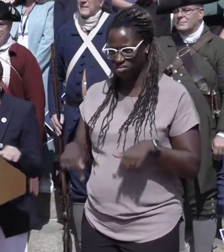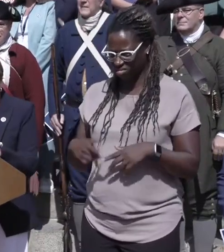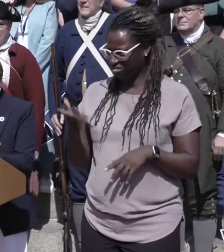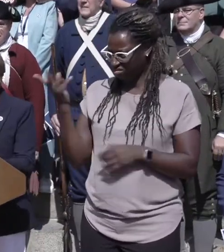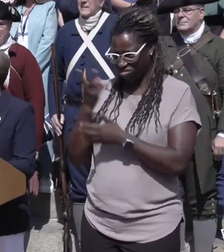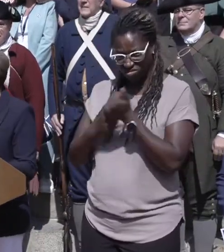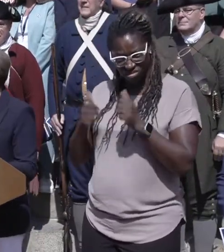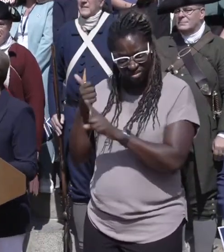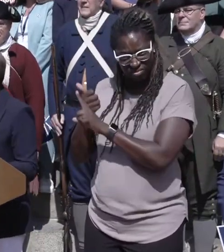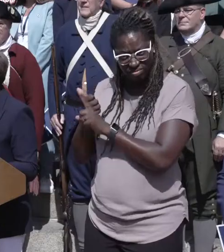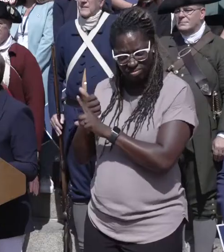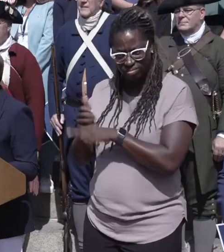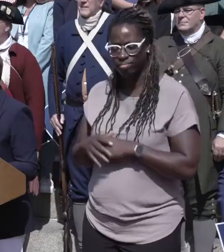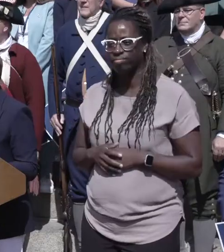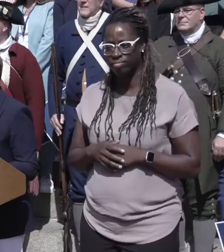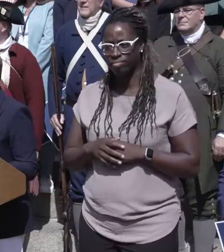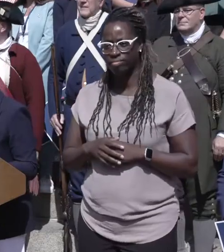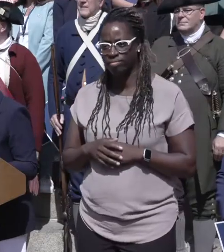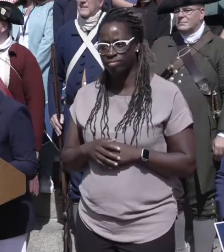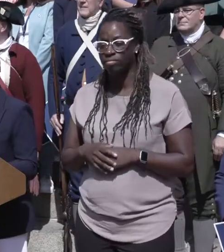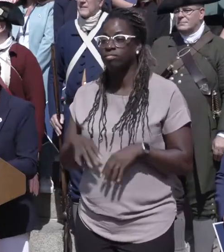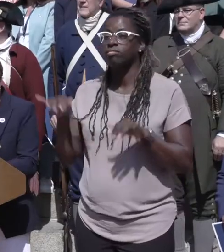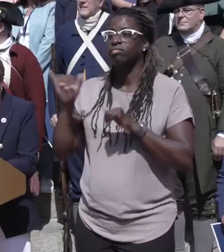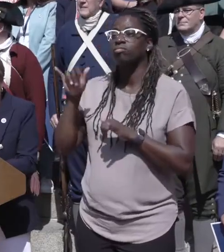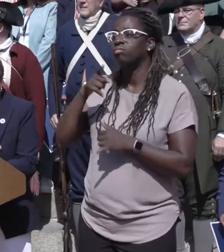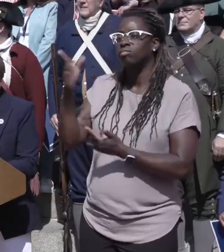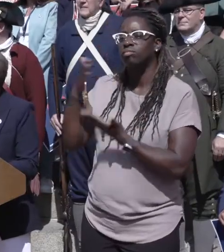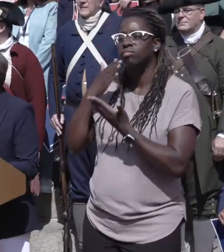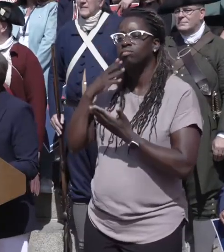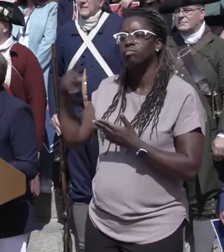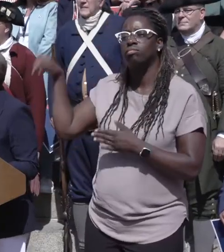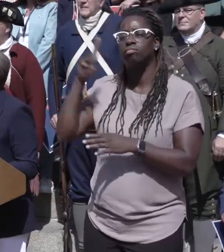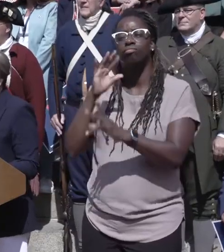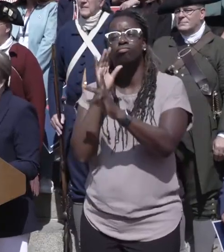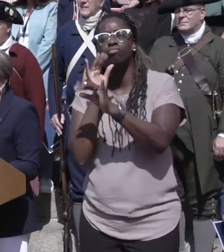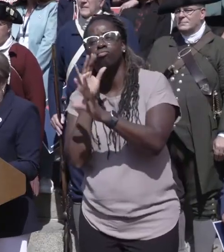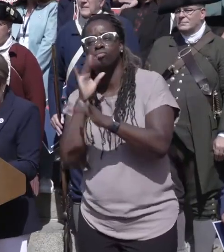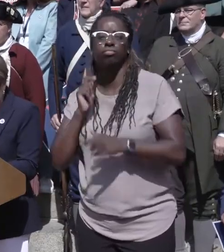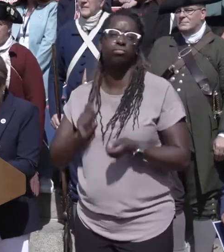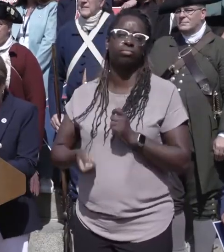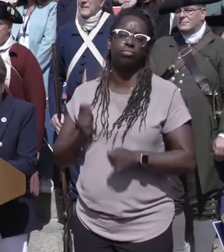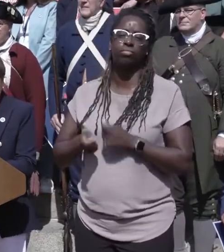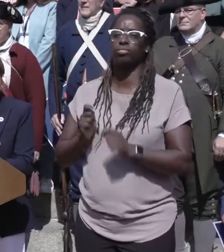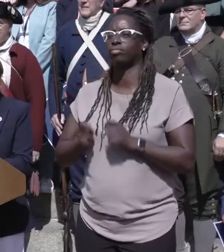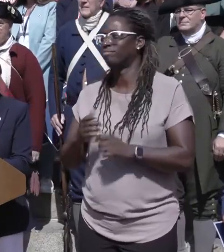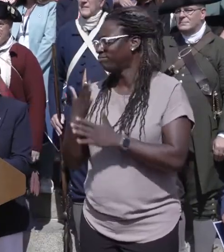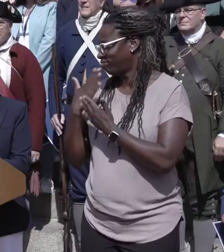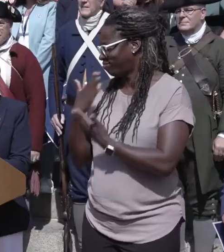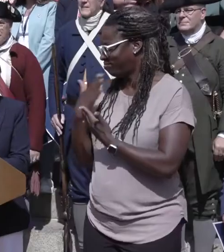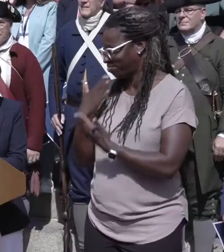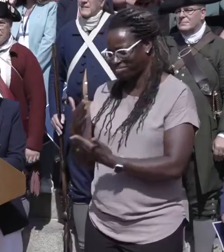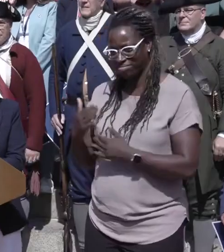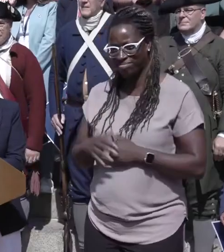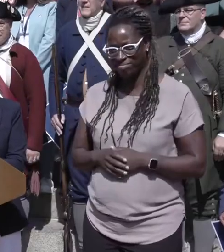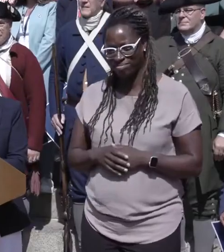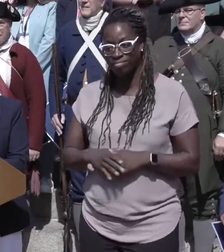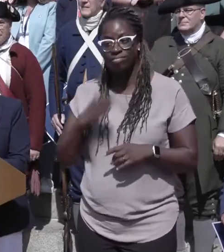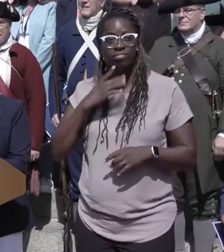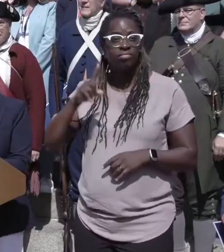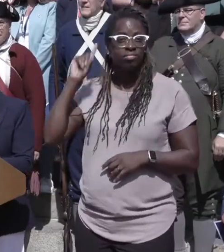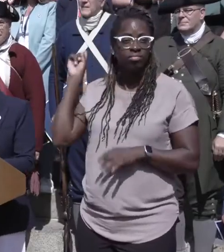our Freedom Trail players. Thank you so much. Our Danvers Militia, the